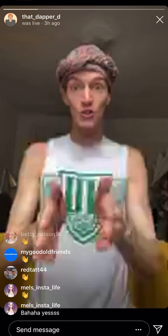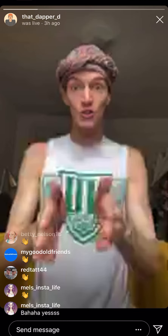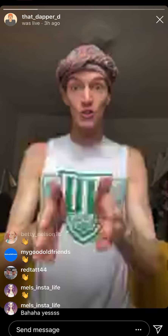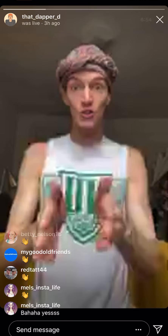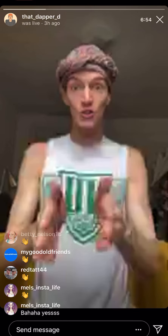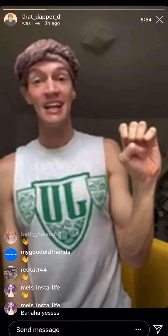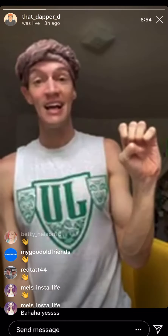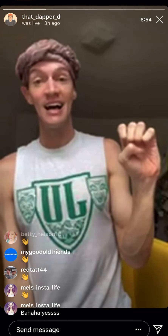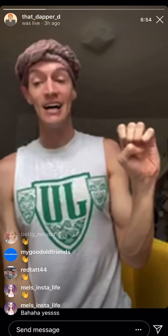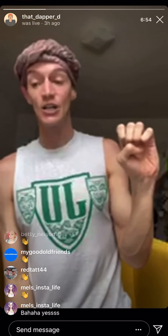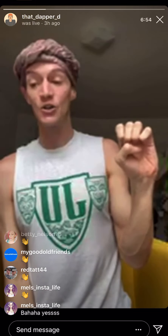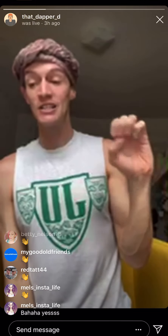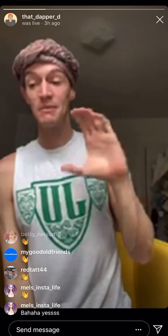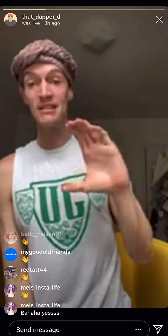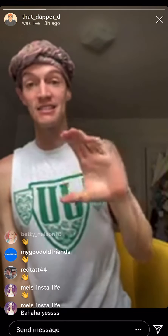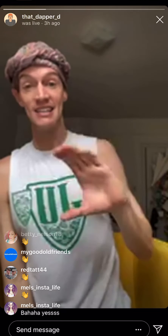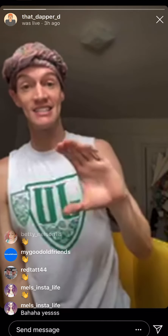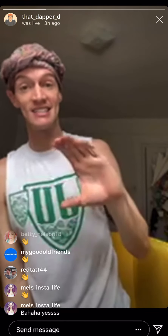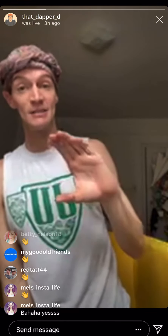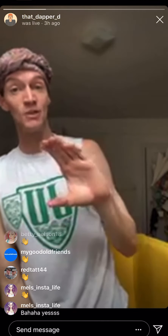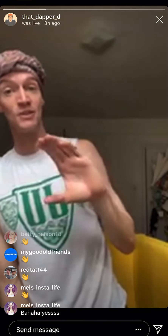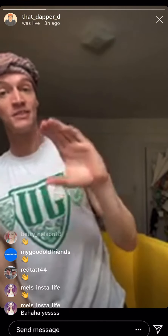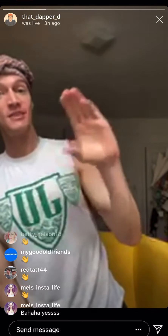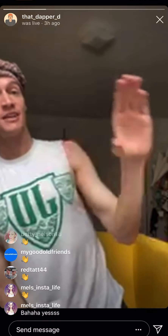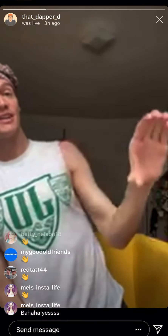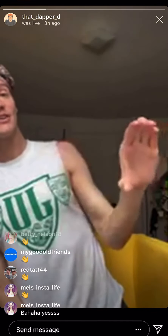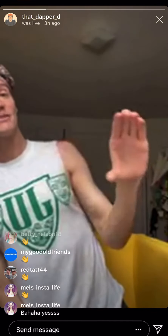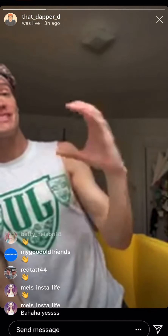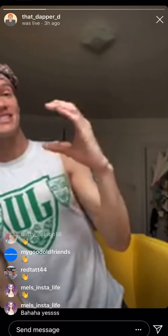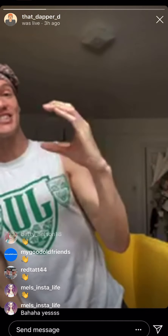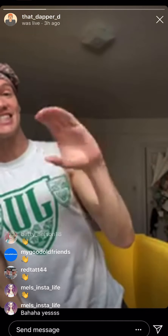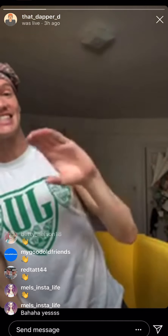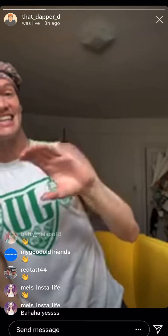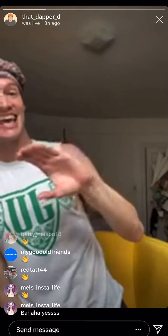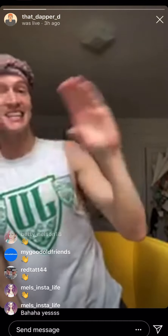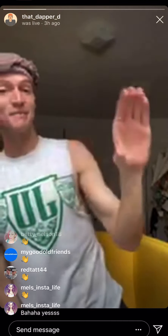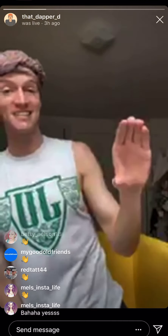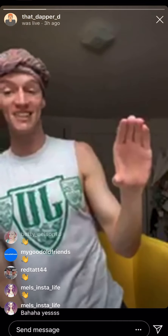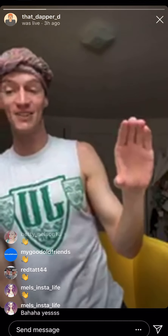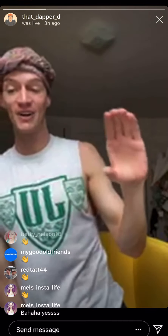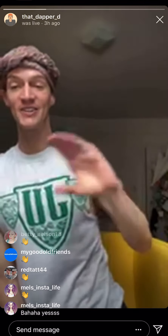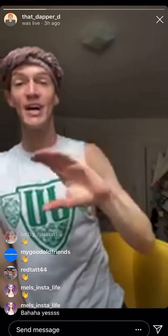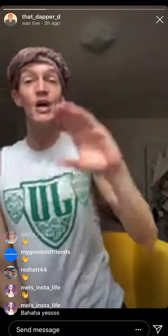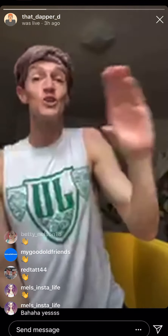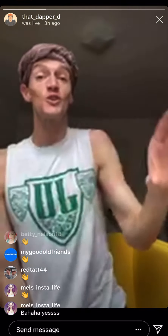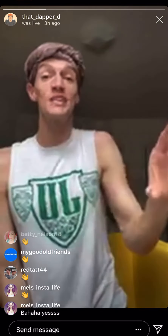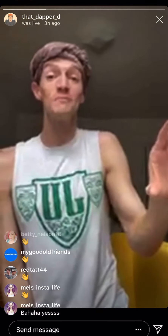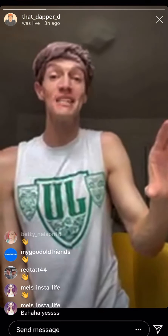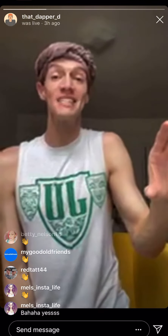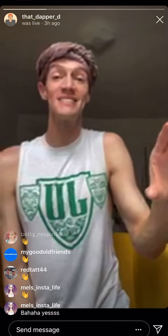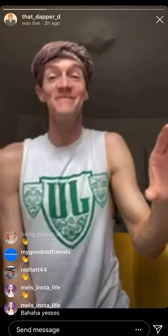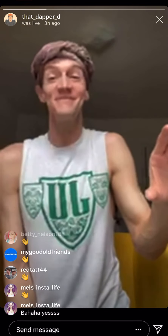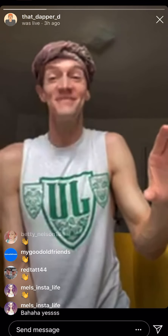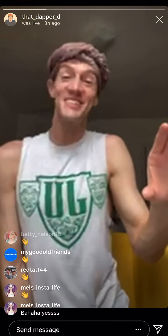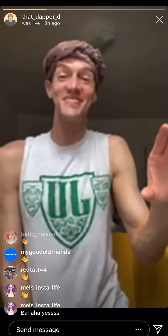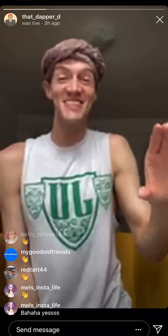uh christmas is similar christmas is just the c hand makes a little arc christmas christmas is so